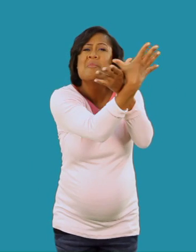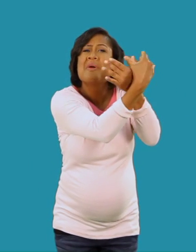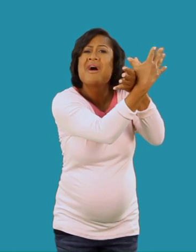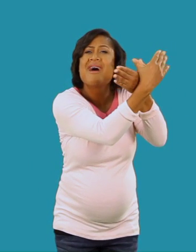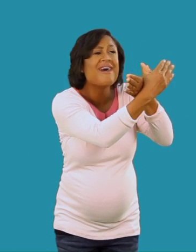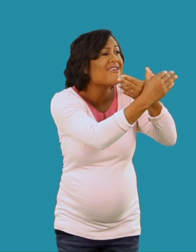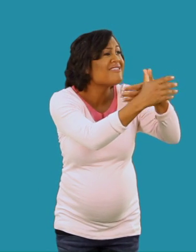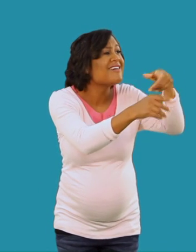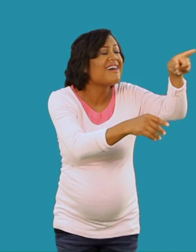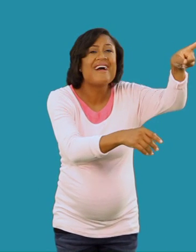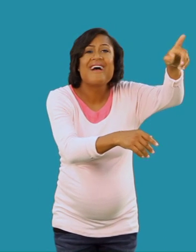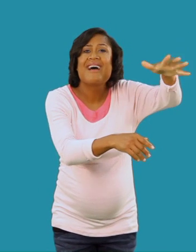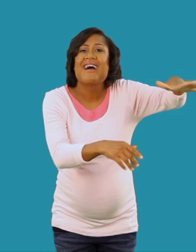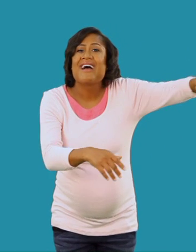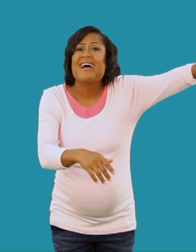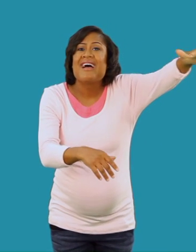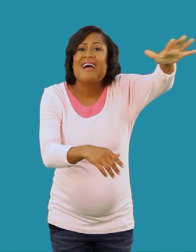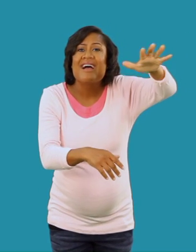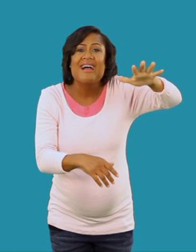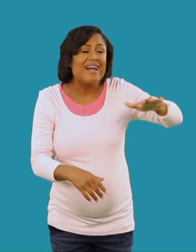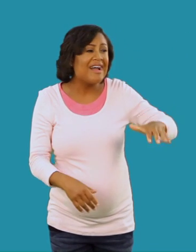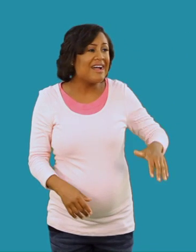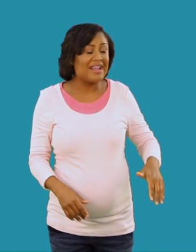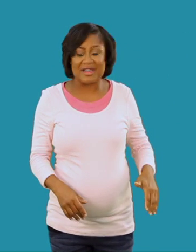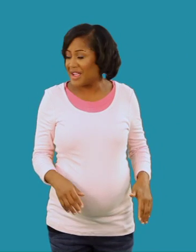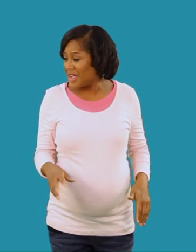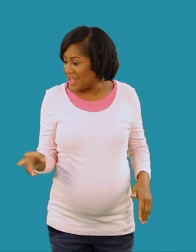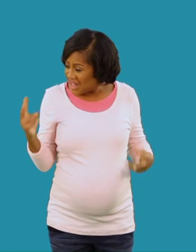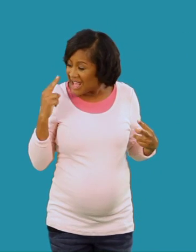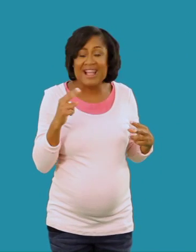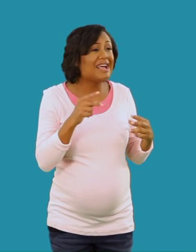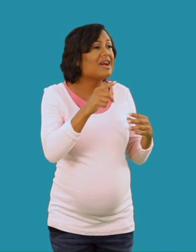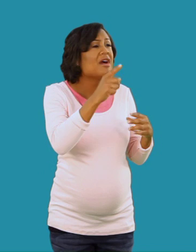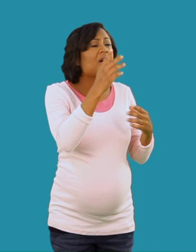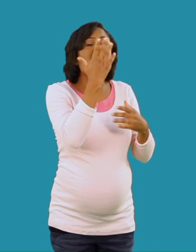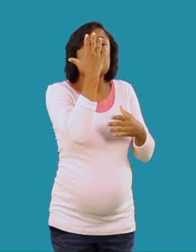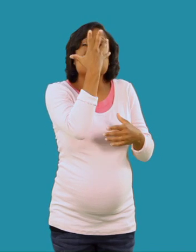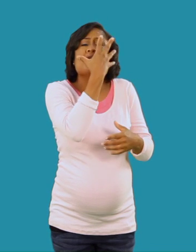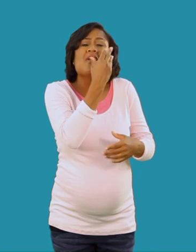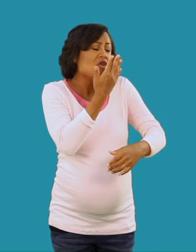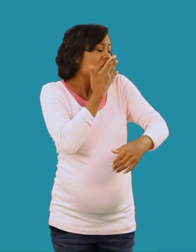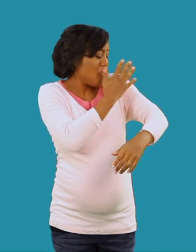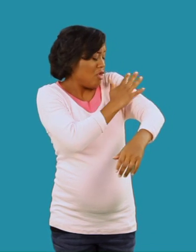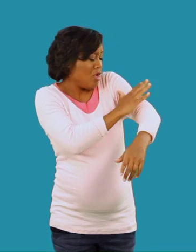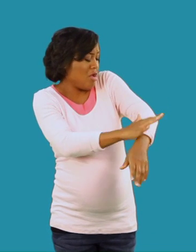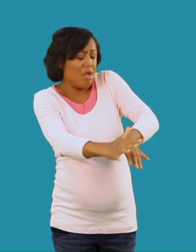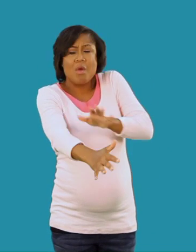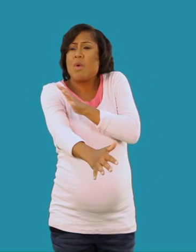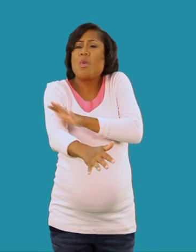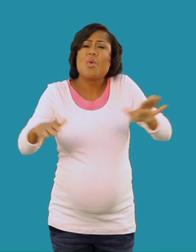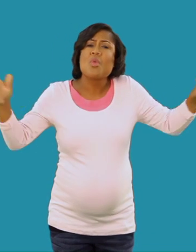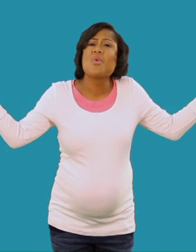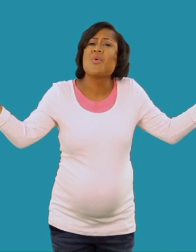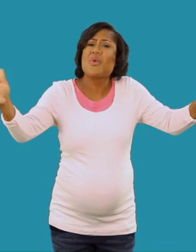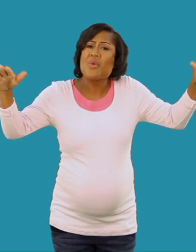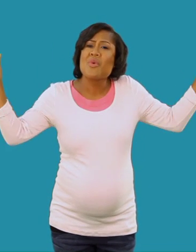butterflies, Shelly says, pointing at the colorful winged creatures. She